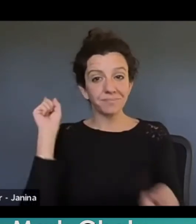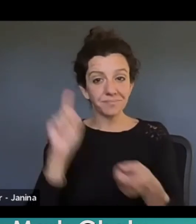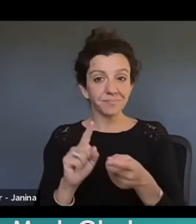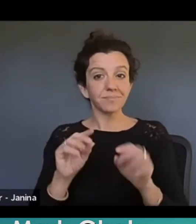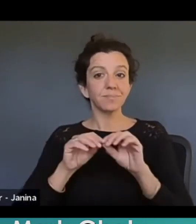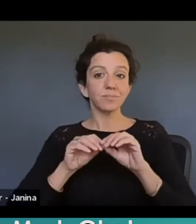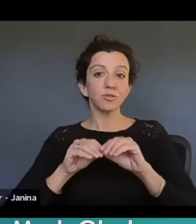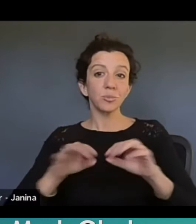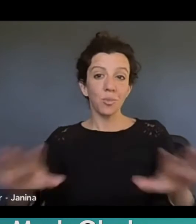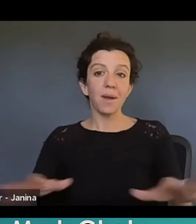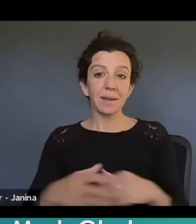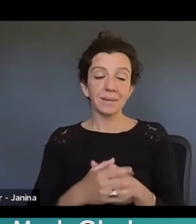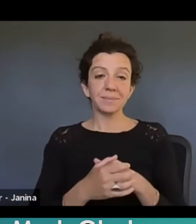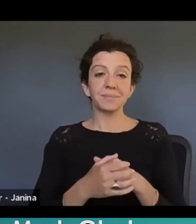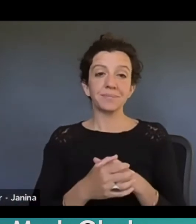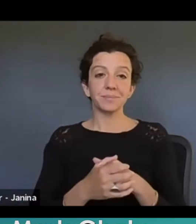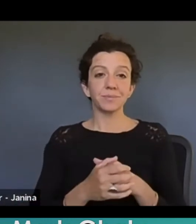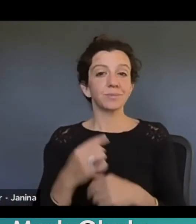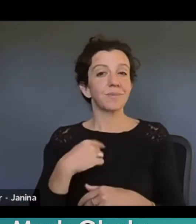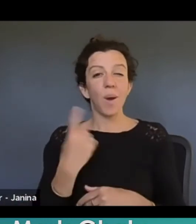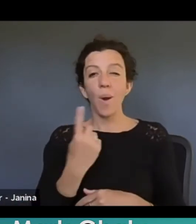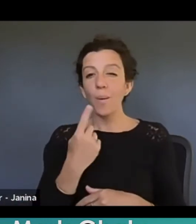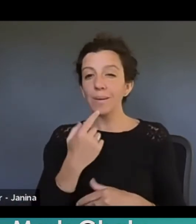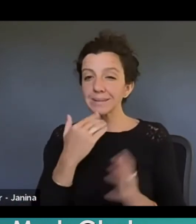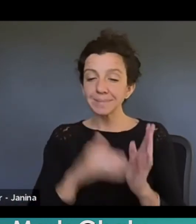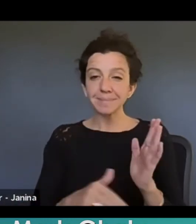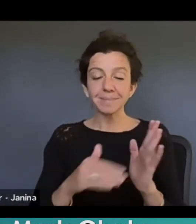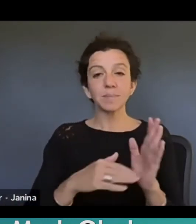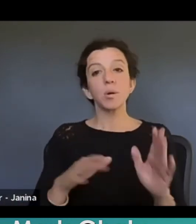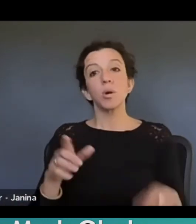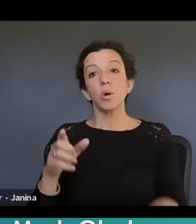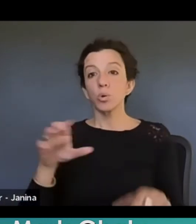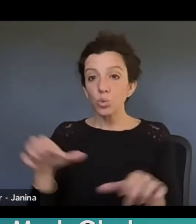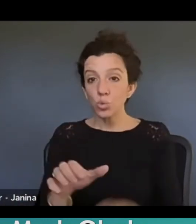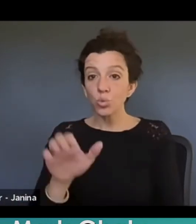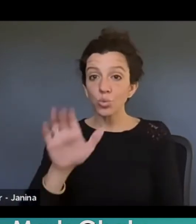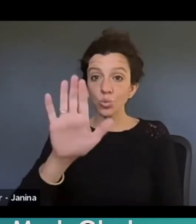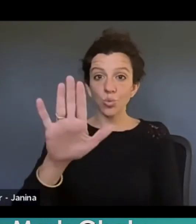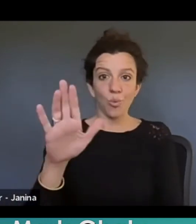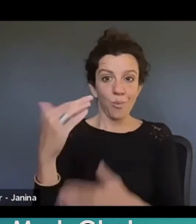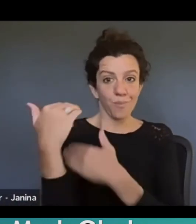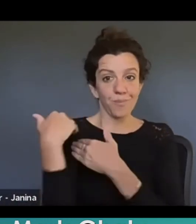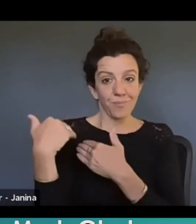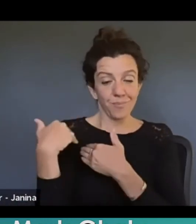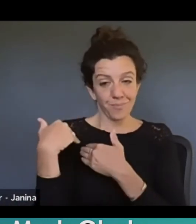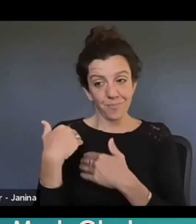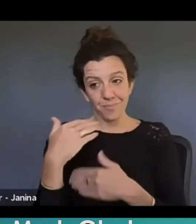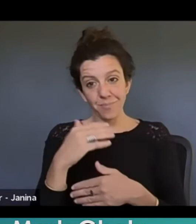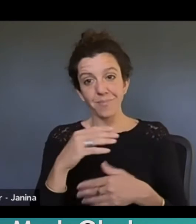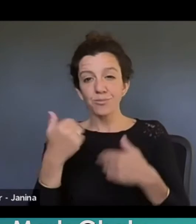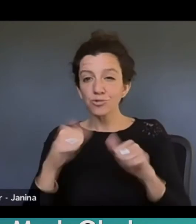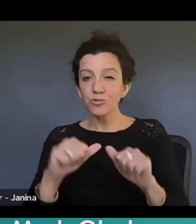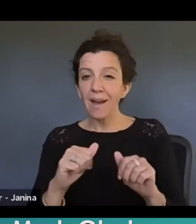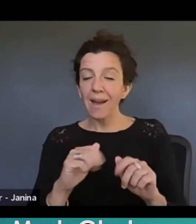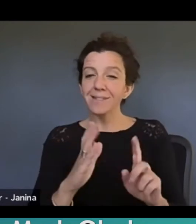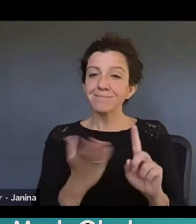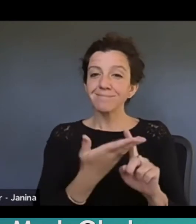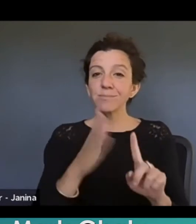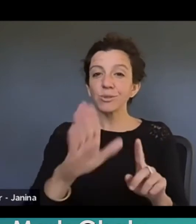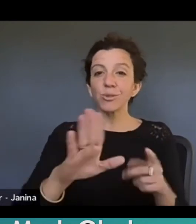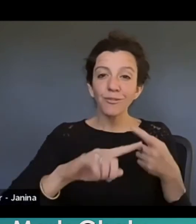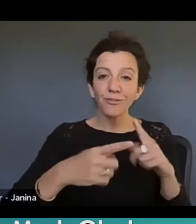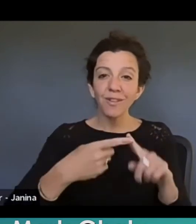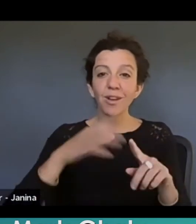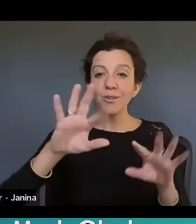what I say to everybody is continue to do your part and continue to influence your friends and family to do theirs. And I